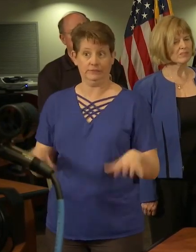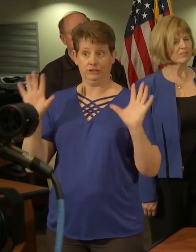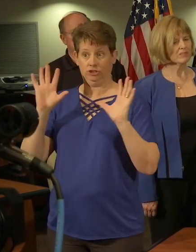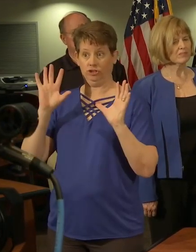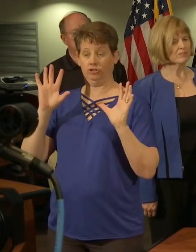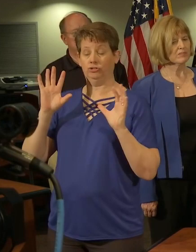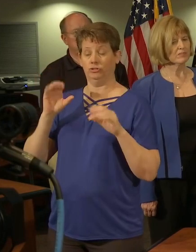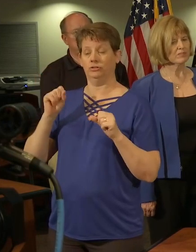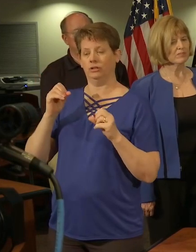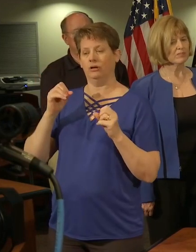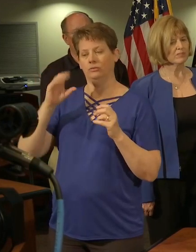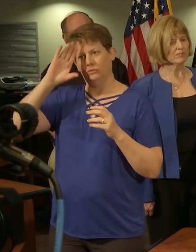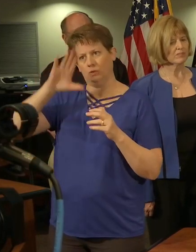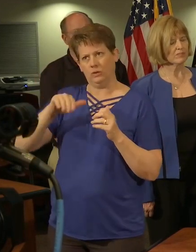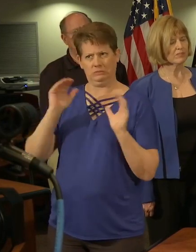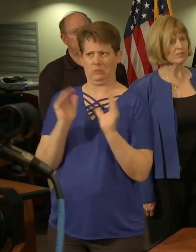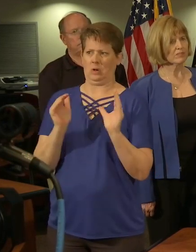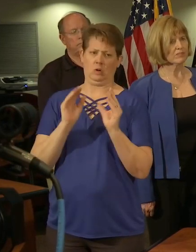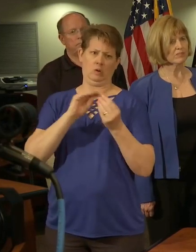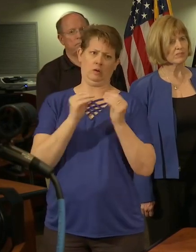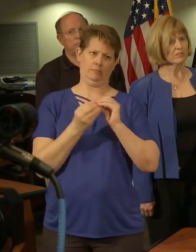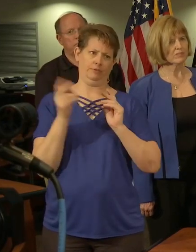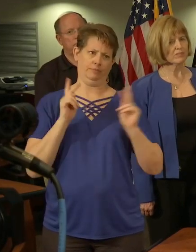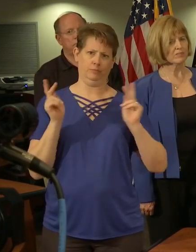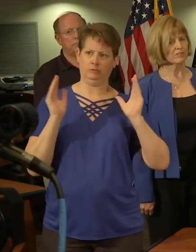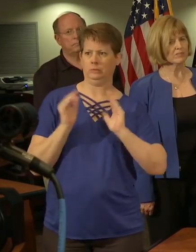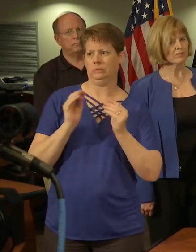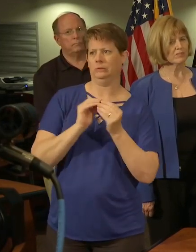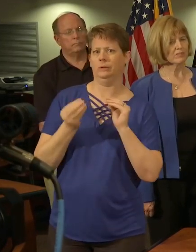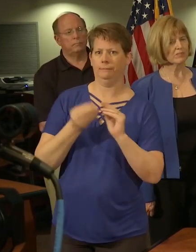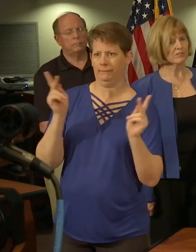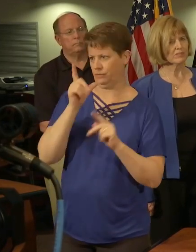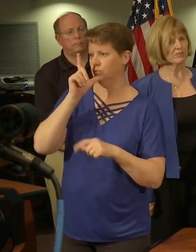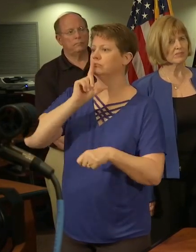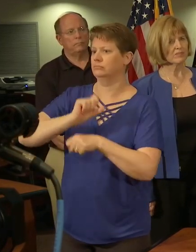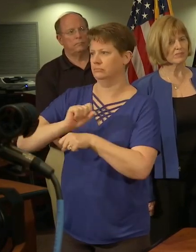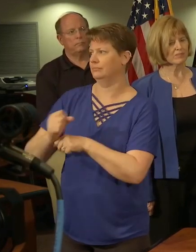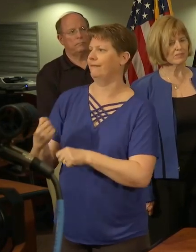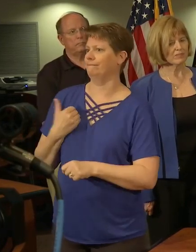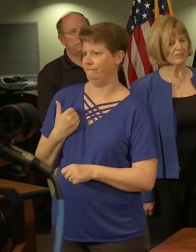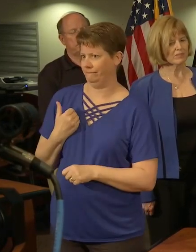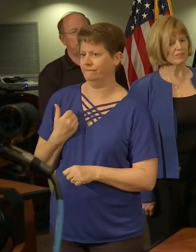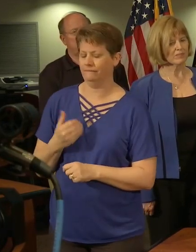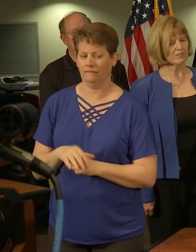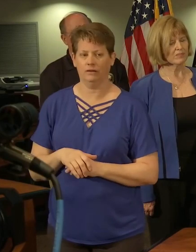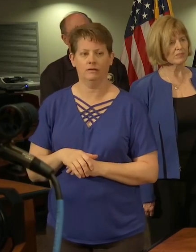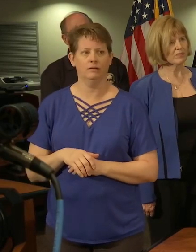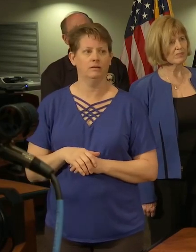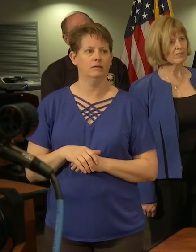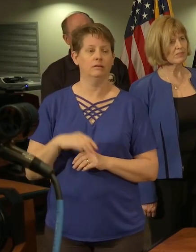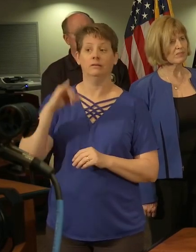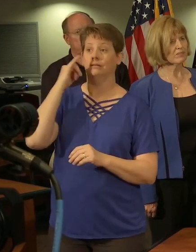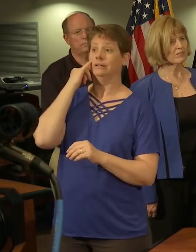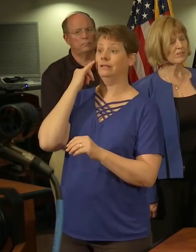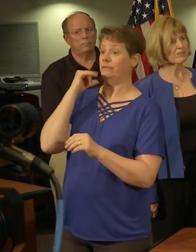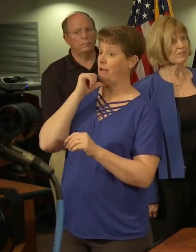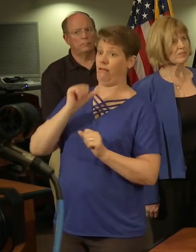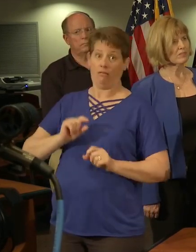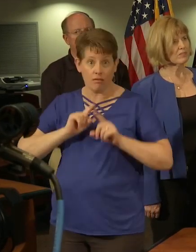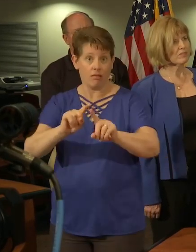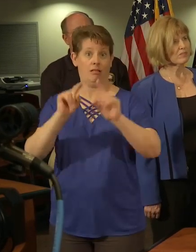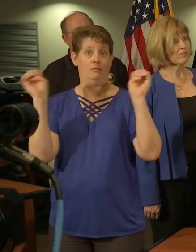been screened, and it's a small percentage that have actually had the virus. But by doing that out of the hospitals and out